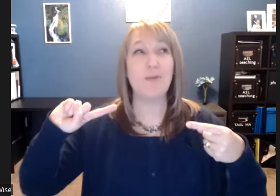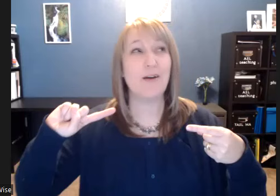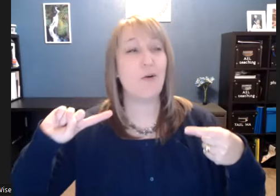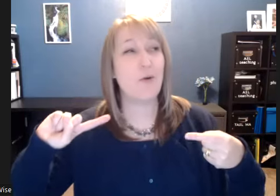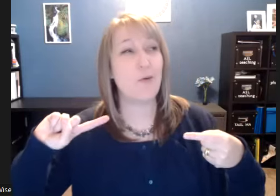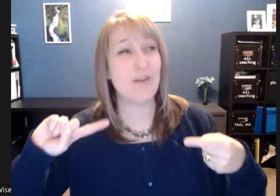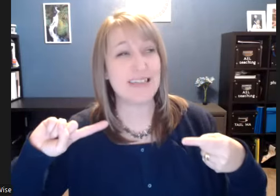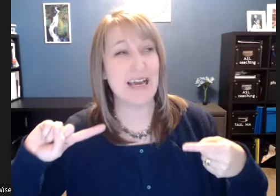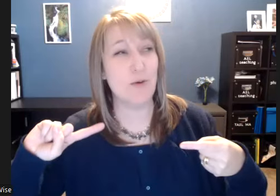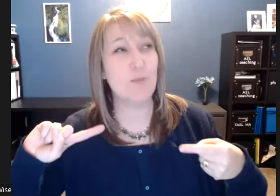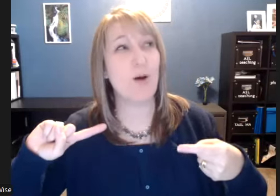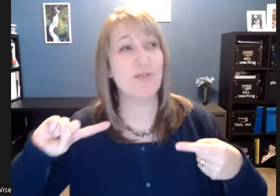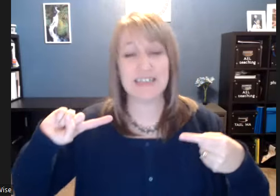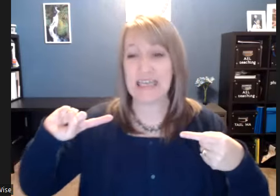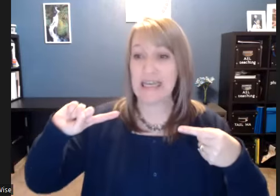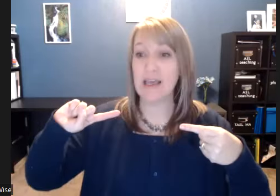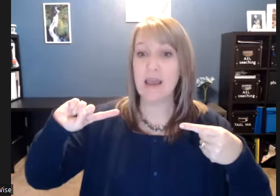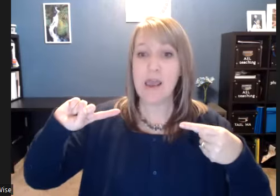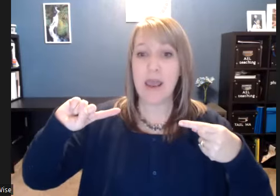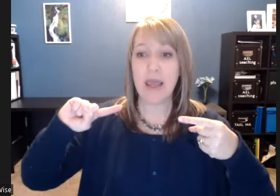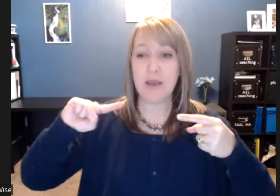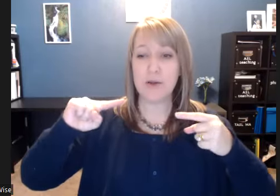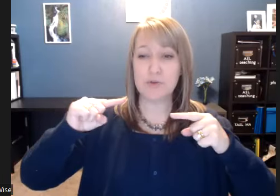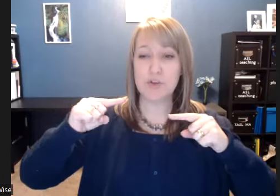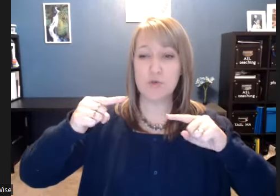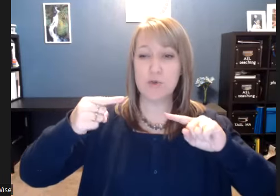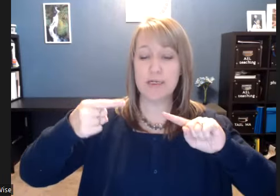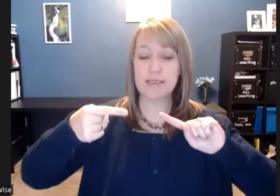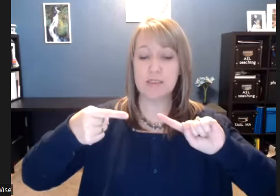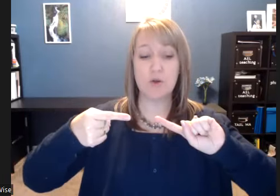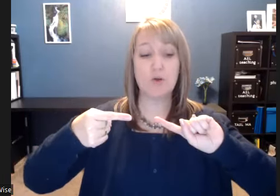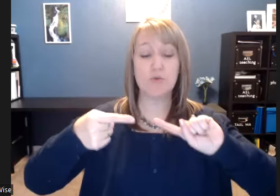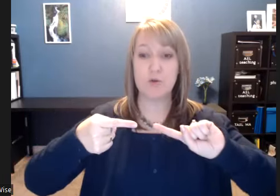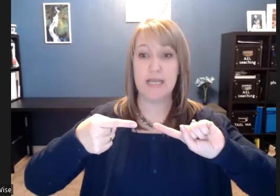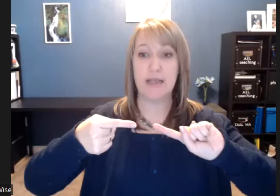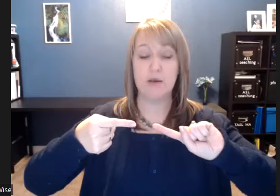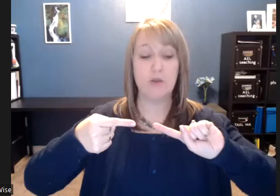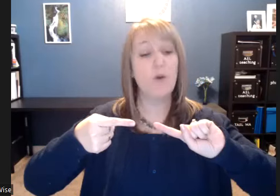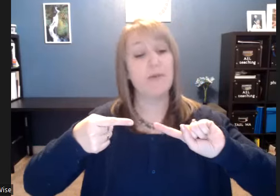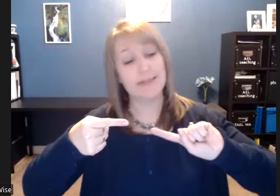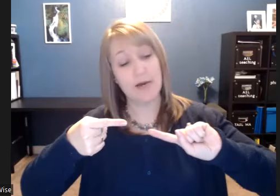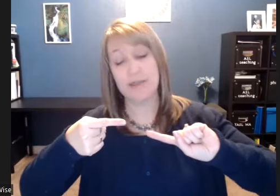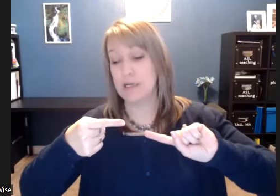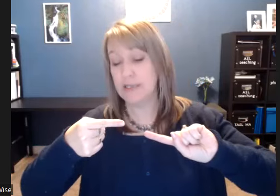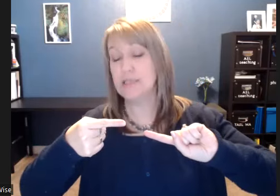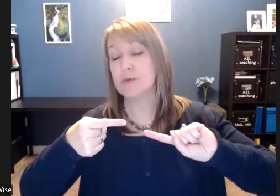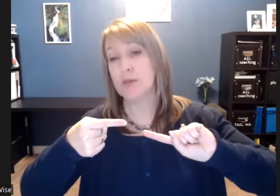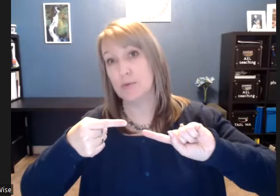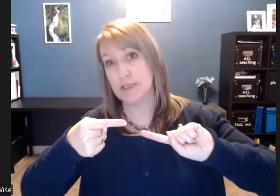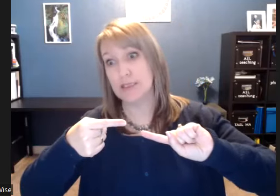palm facing out, 1 palm facing in, and you twist, so you're rotating. The one that was out is now in, and the one that was in is